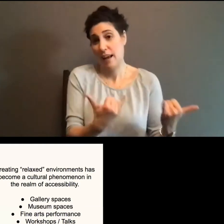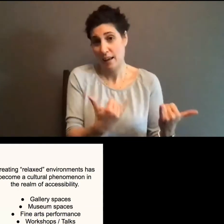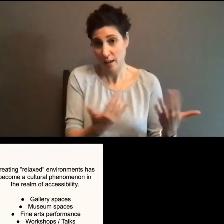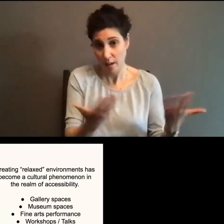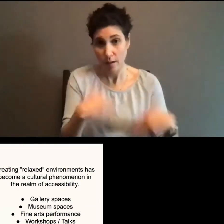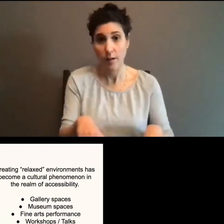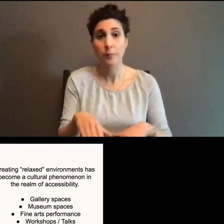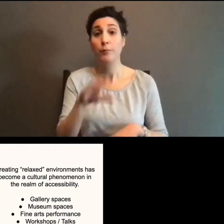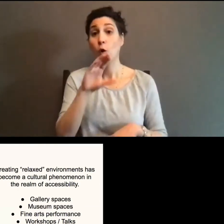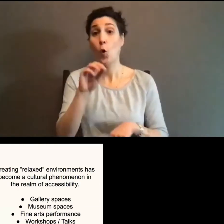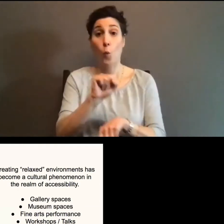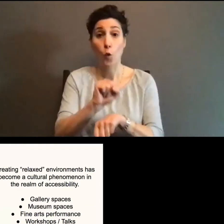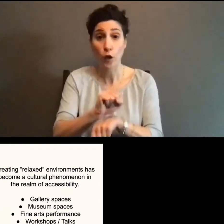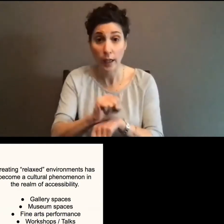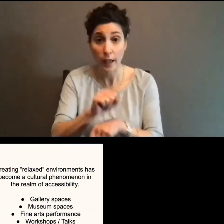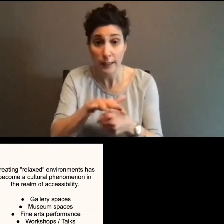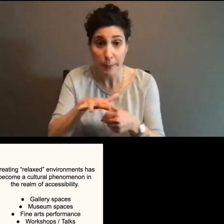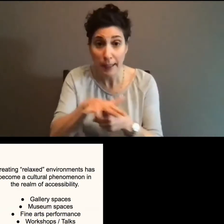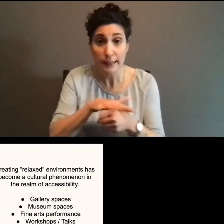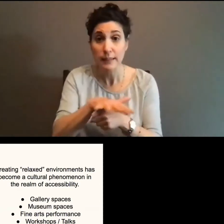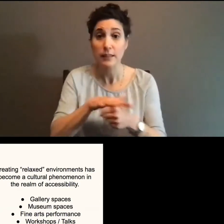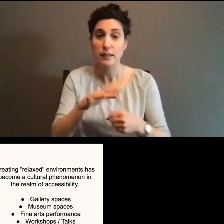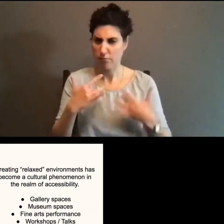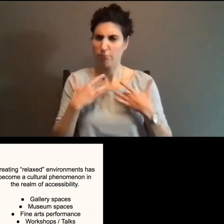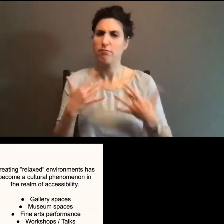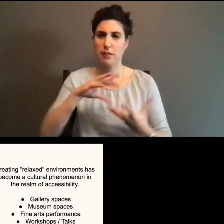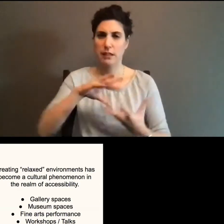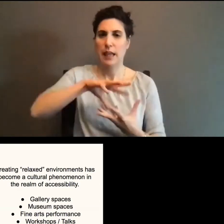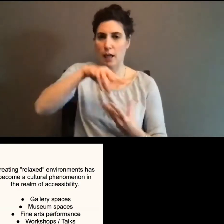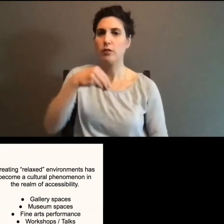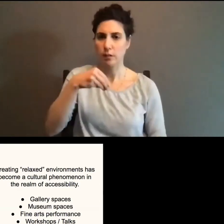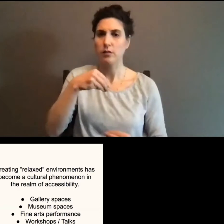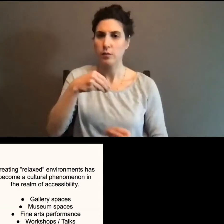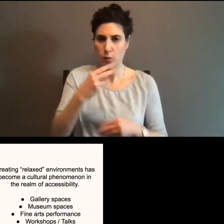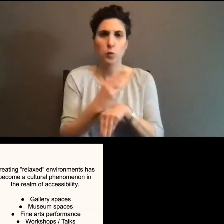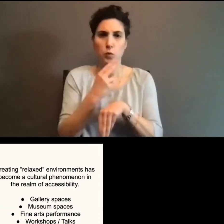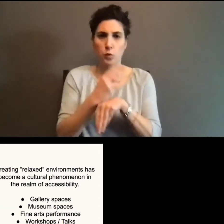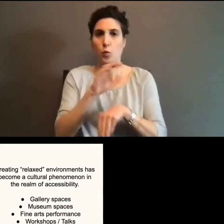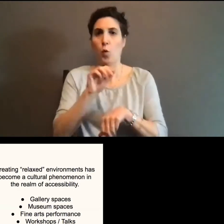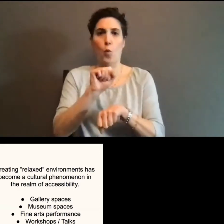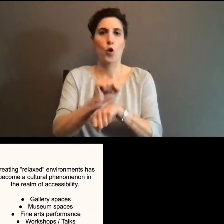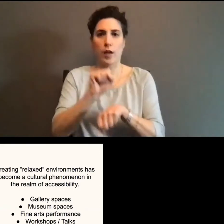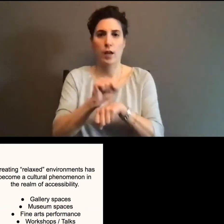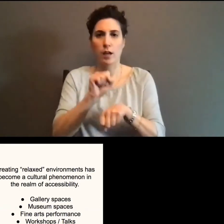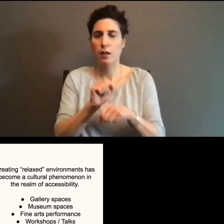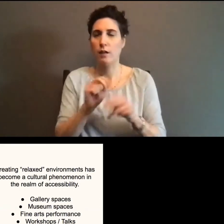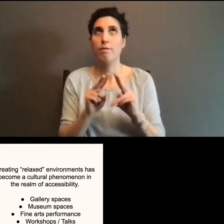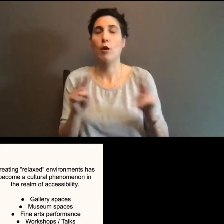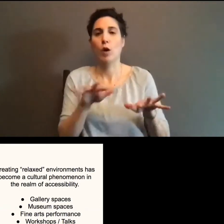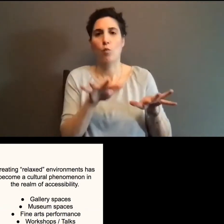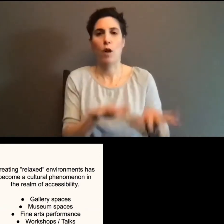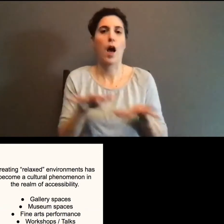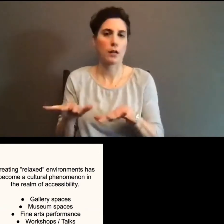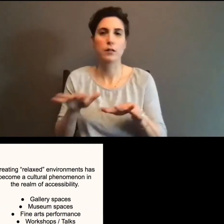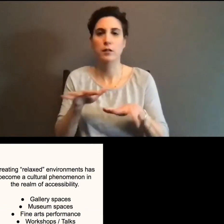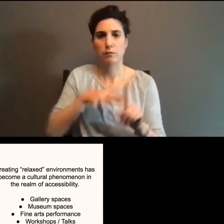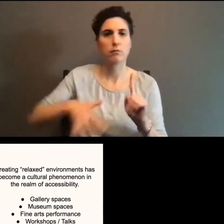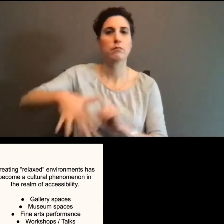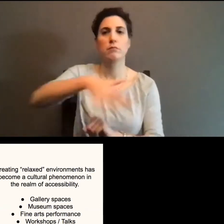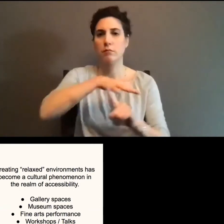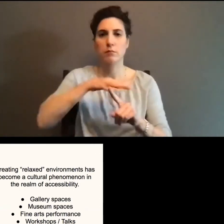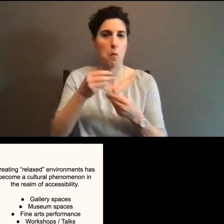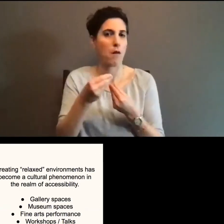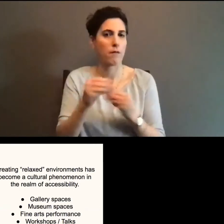-working spaces at Tangled. We work with a very relaxed environment, um, which I'm happy to get more into and answer questions about,